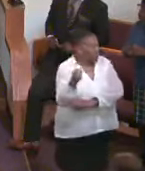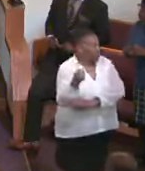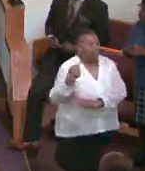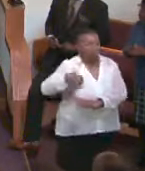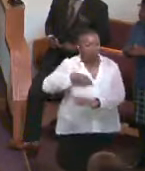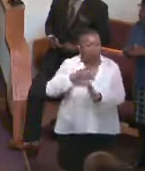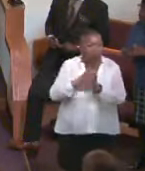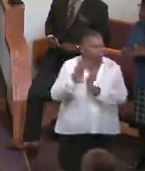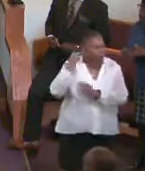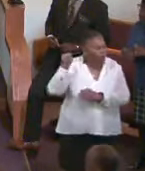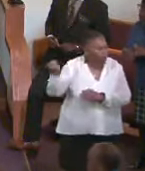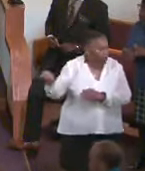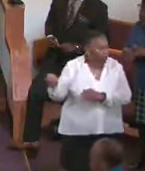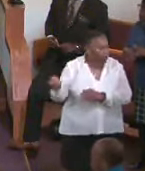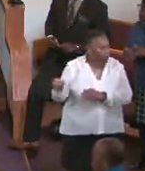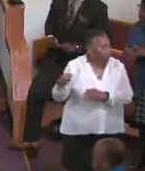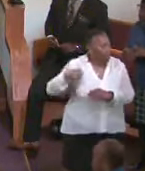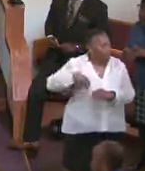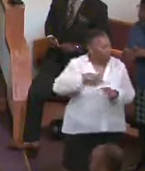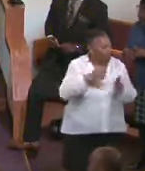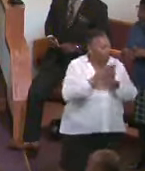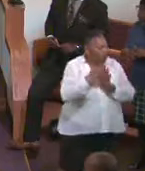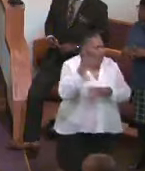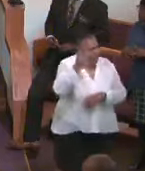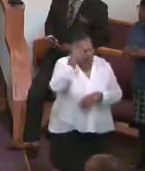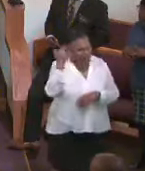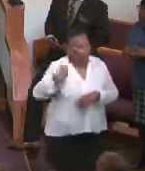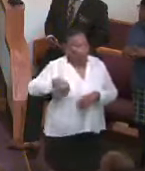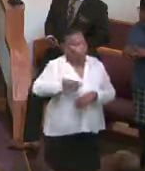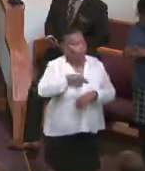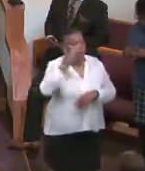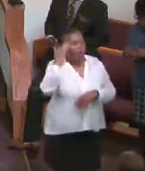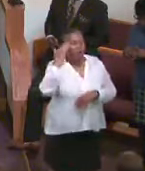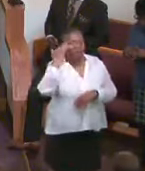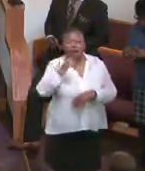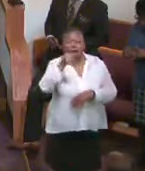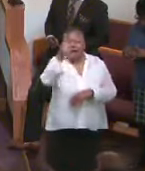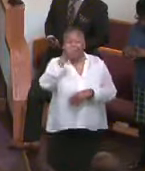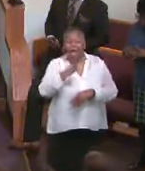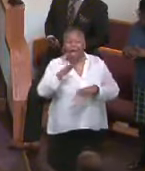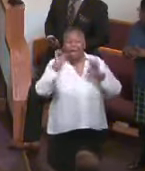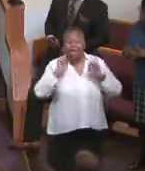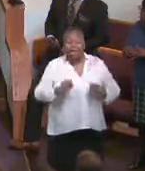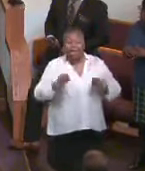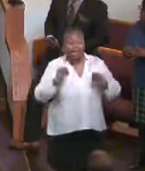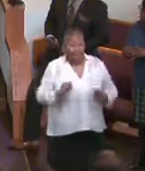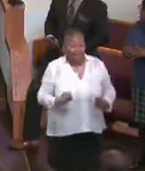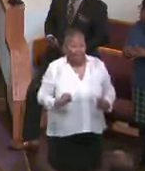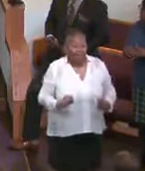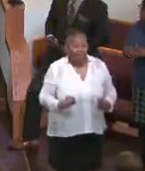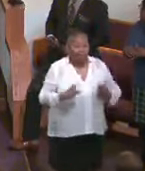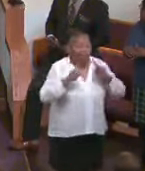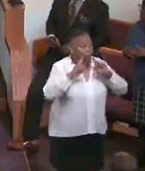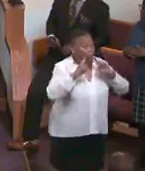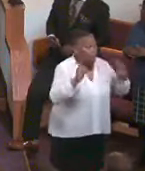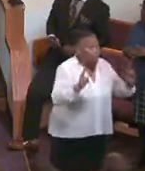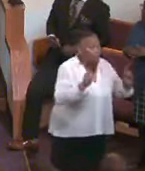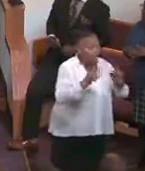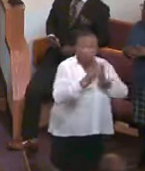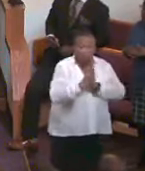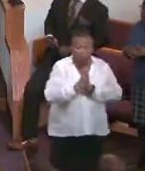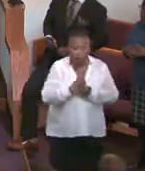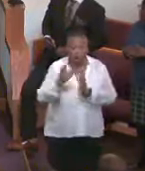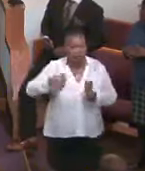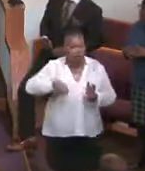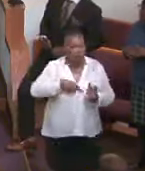him. And we're just praying because we know what God is able to answer prayers. I said, we